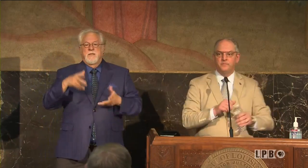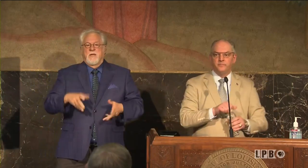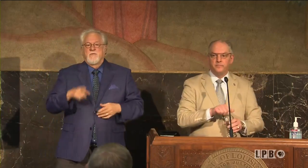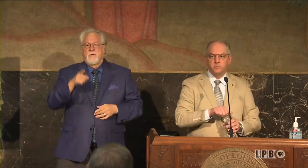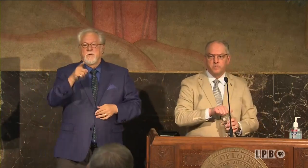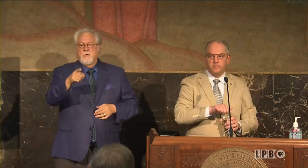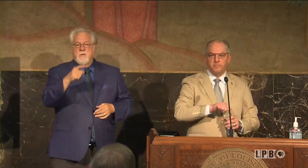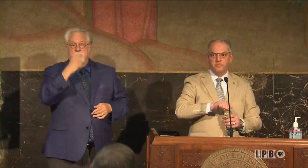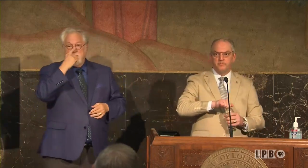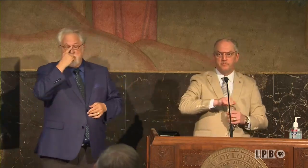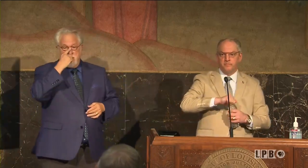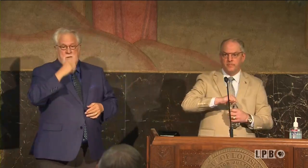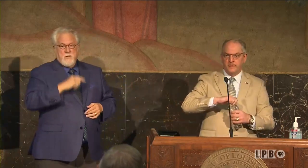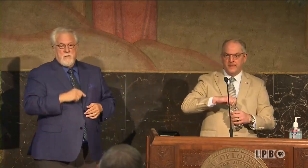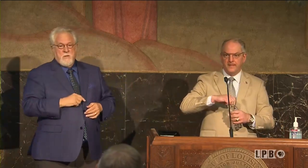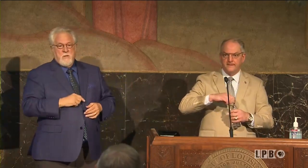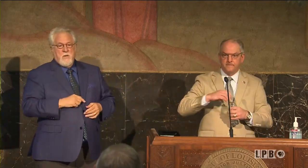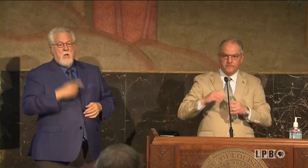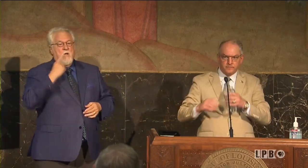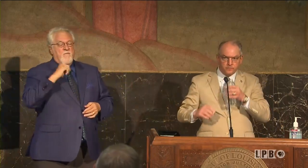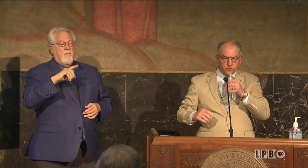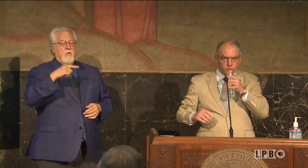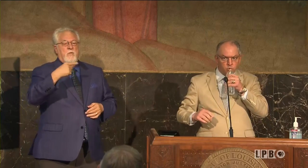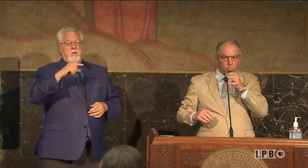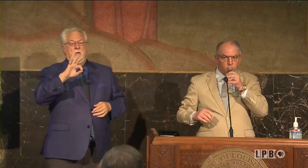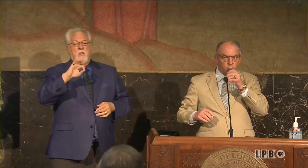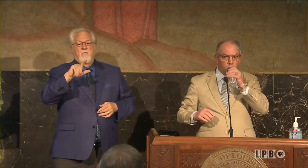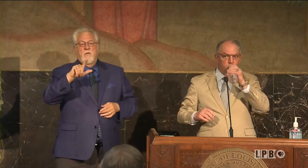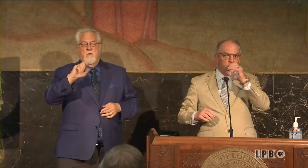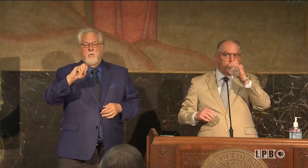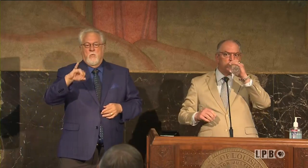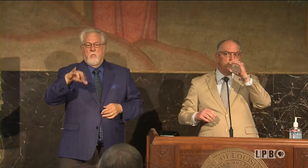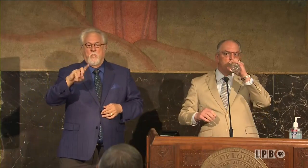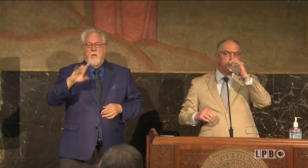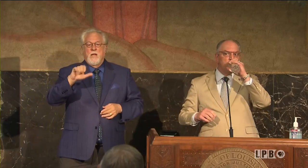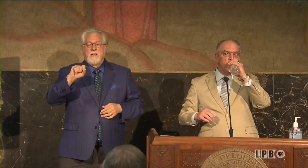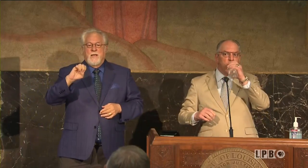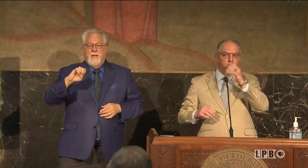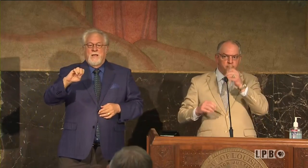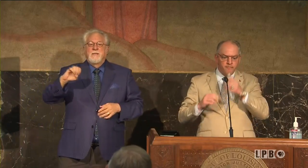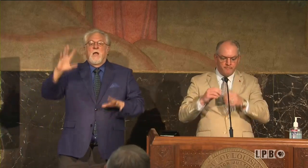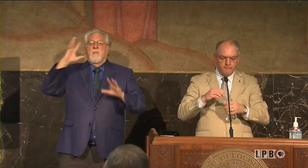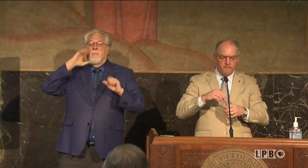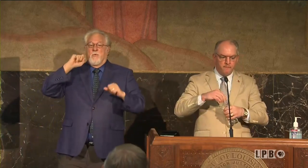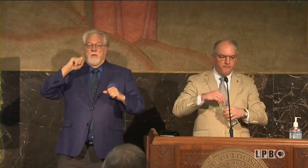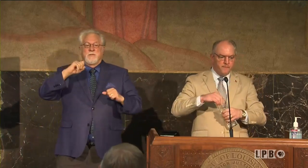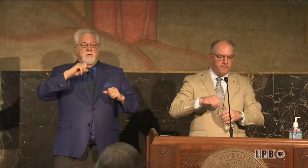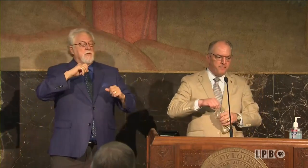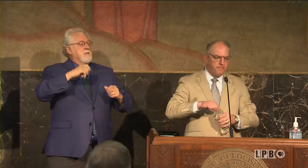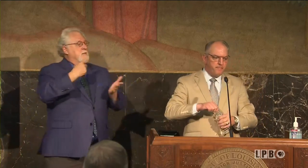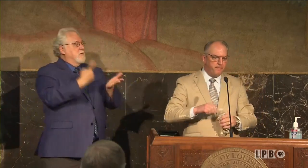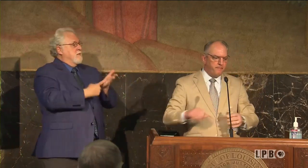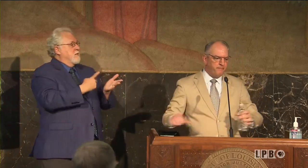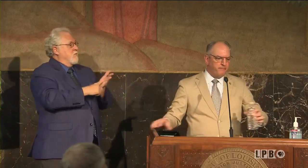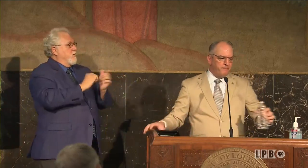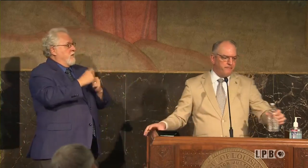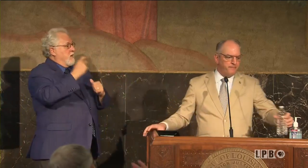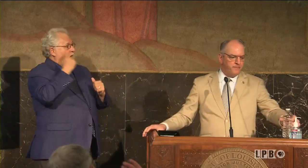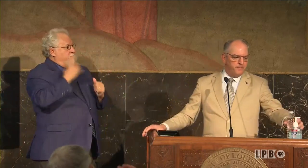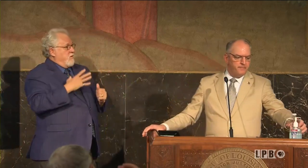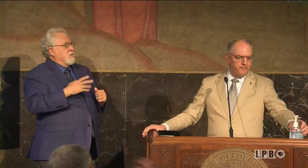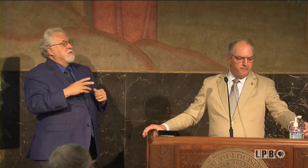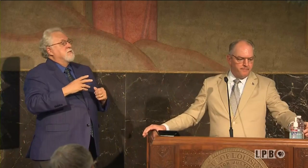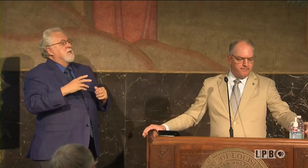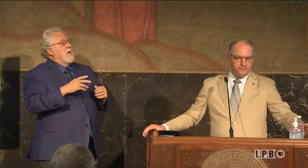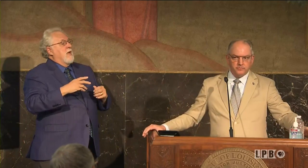the George Floyd case, media reports say the president addressed the governors. I assume you're on that call, and said that